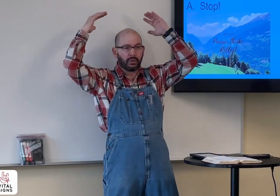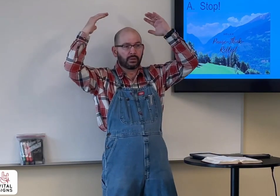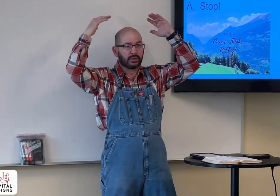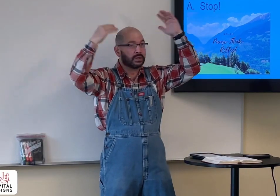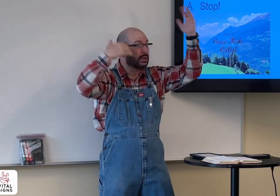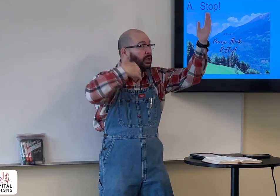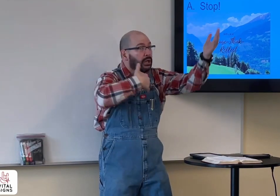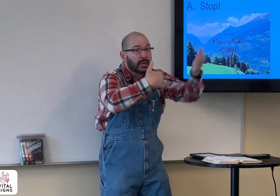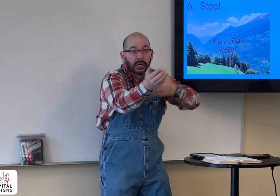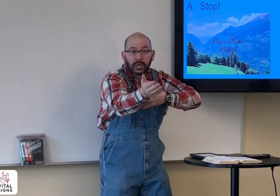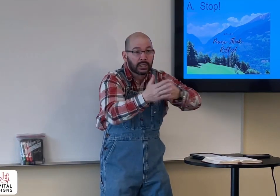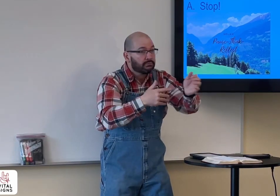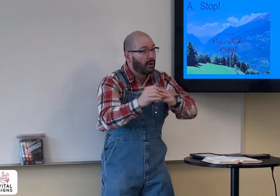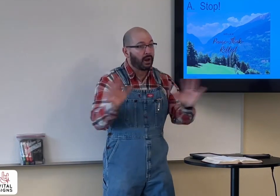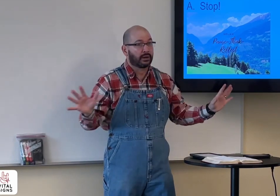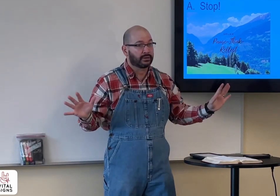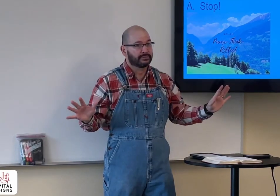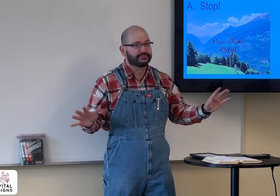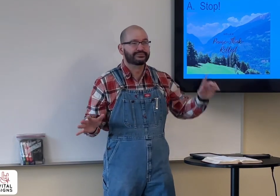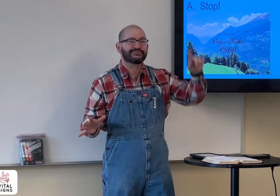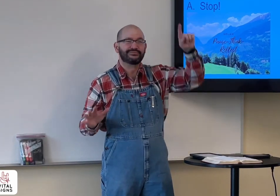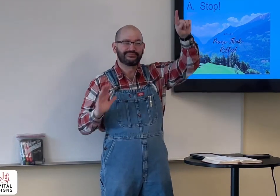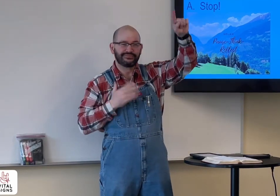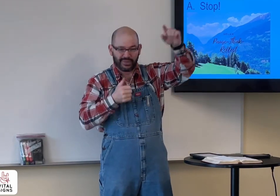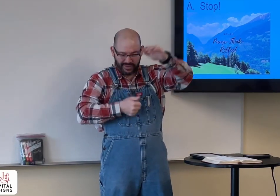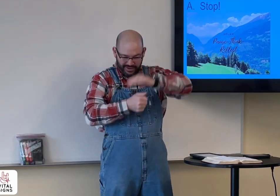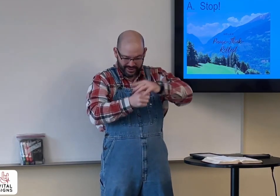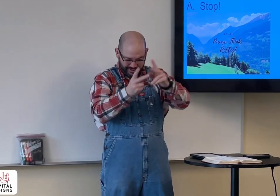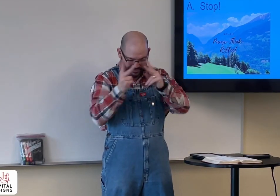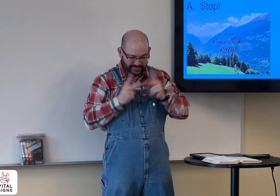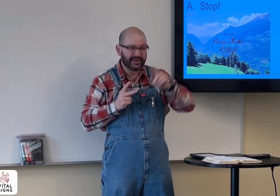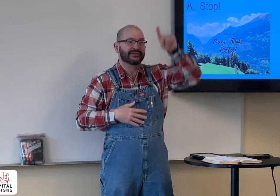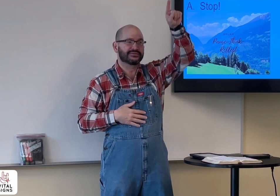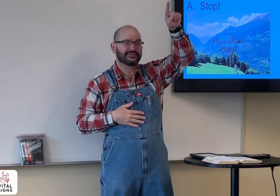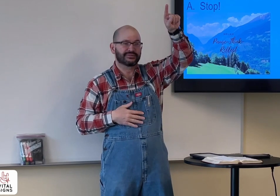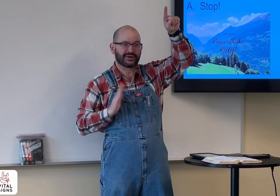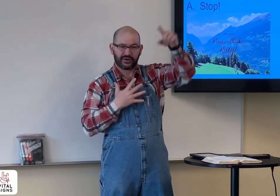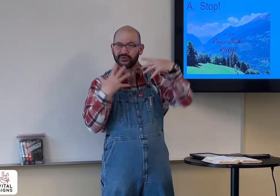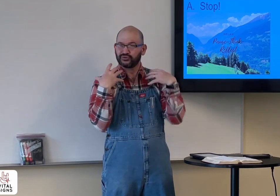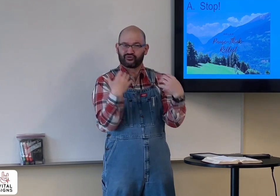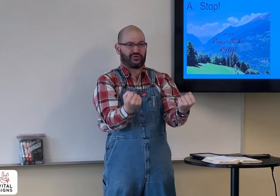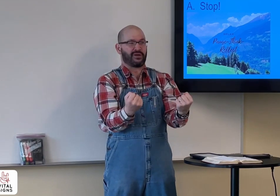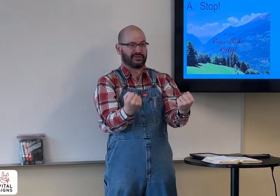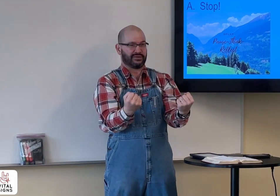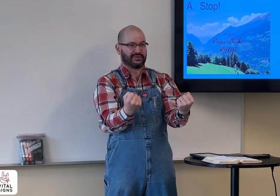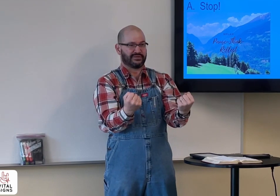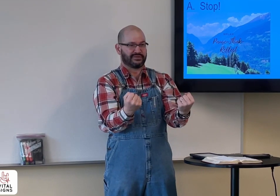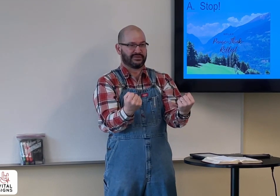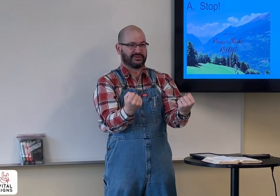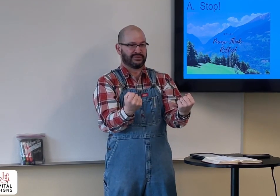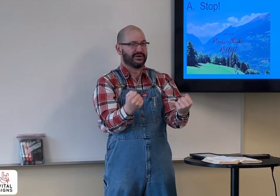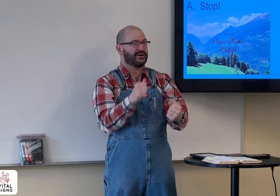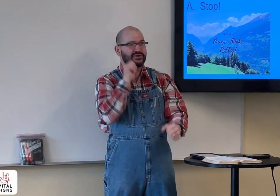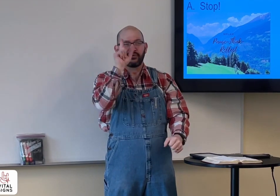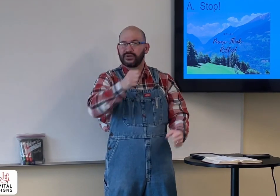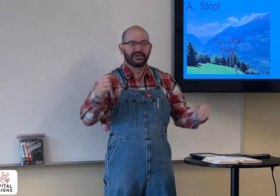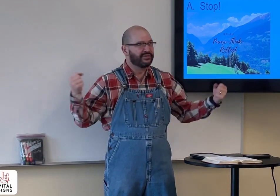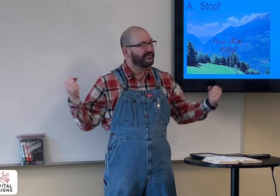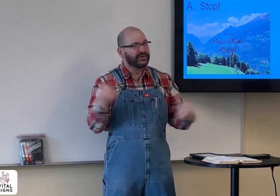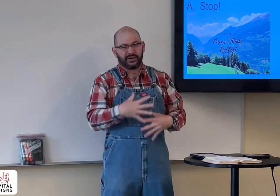waves are going over the top of you. None of that matters. God is our hiding place. He's our strength. We don't have